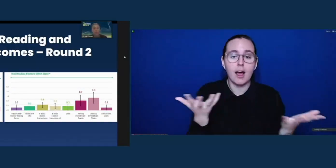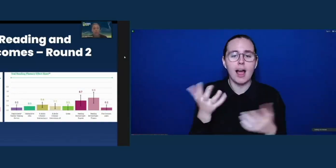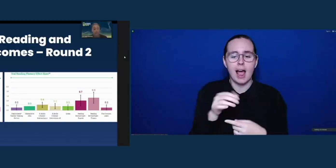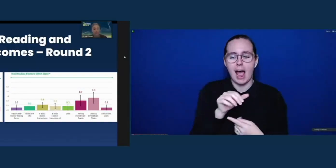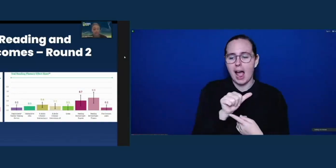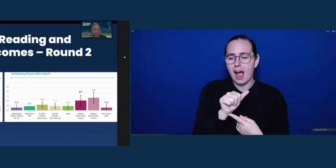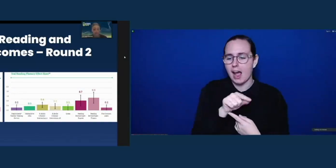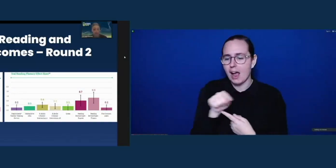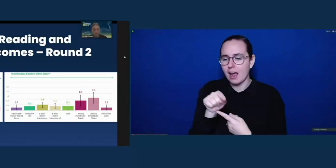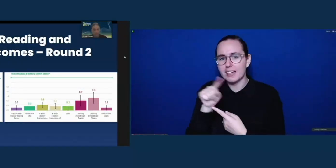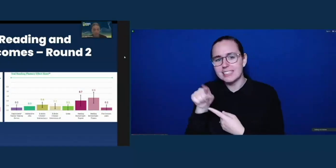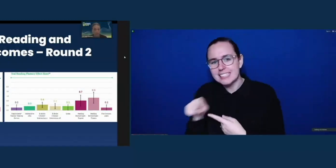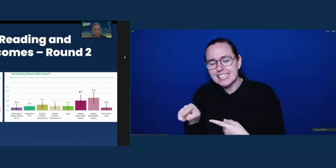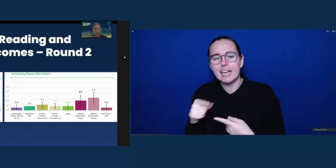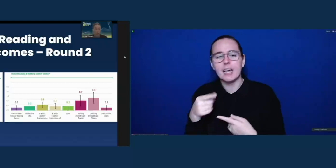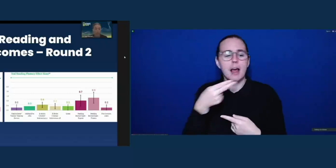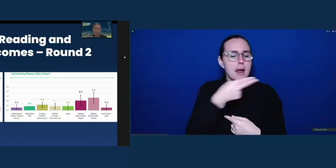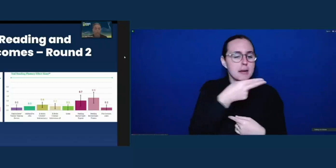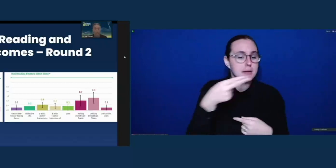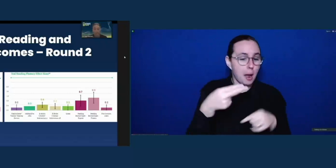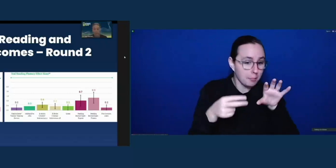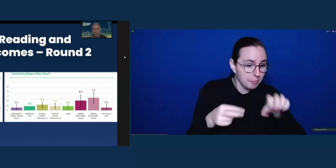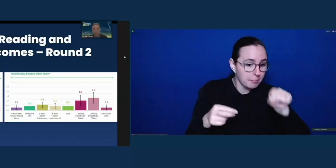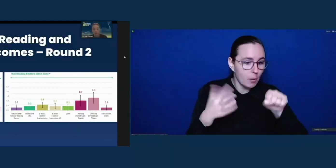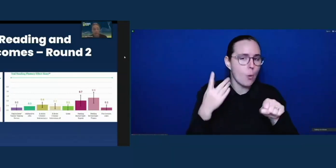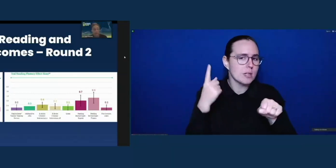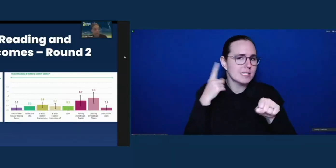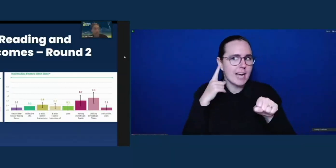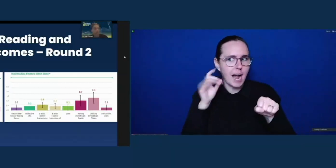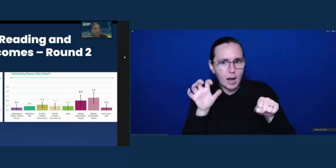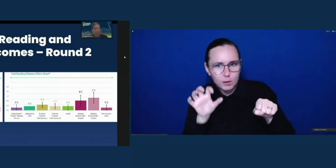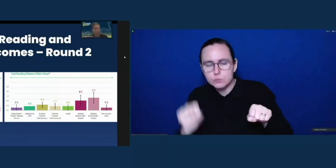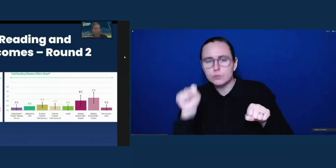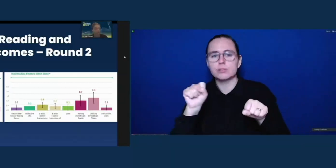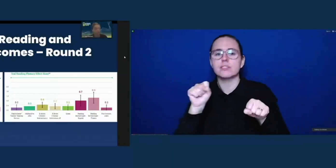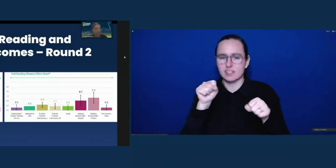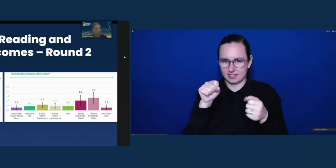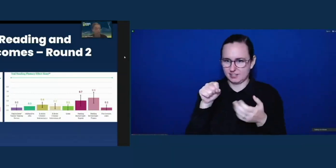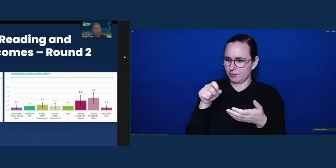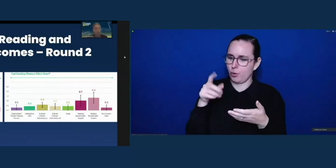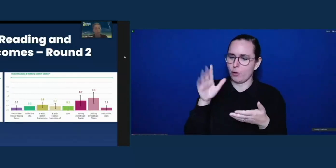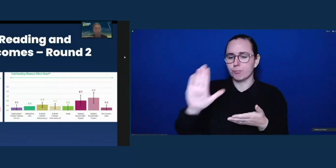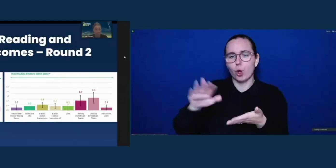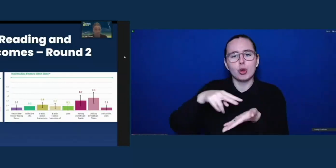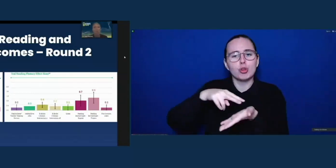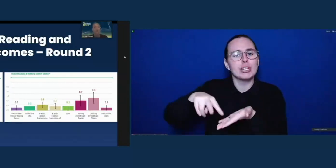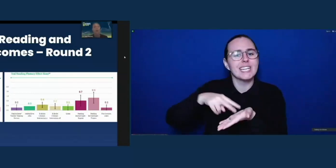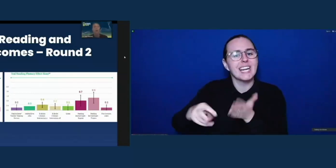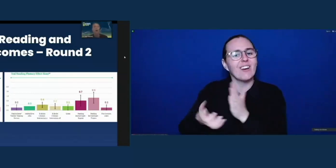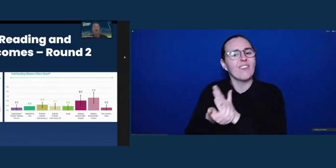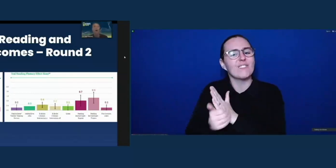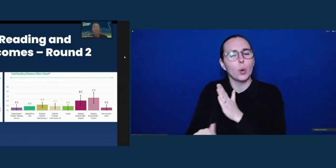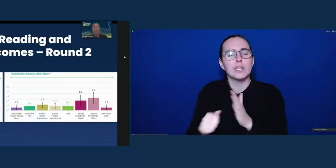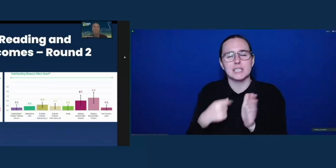oral reading fluency effect sizes. So these 2 graphics come from our summative report on round 2's